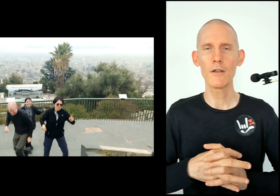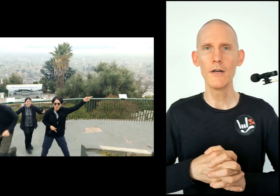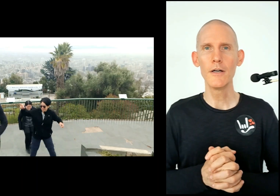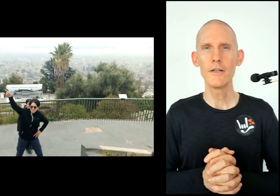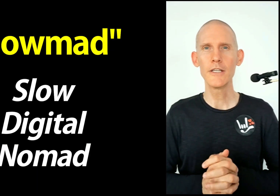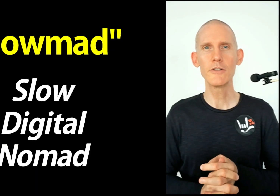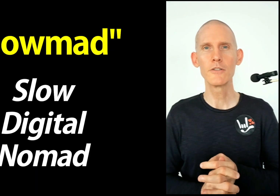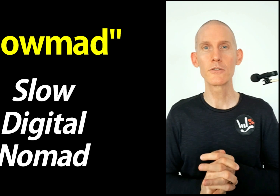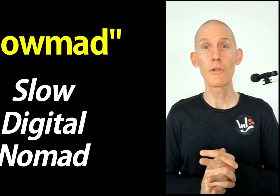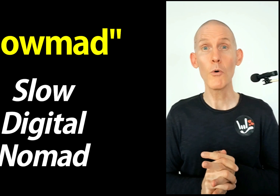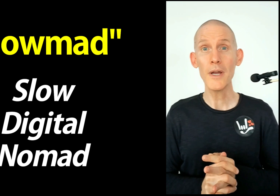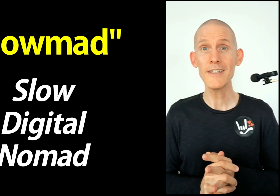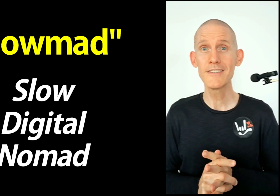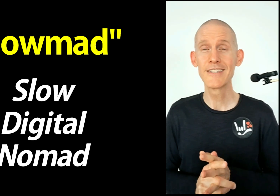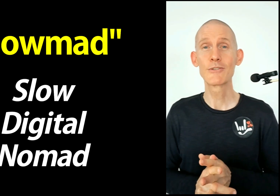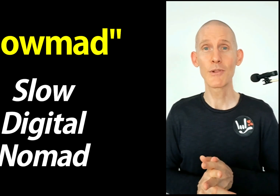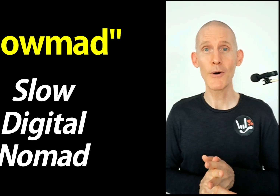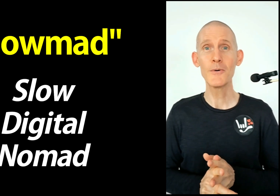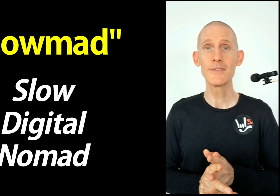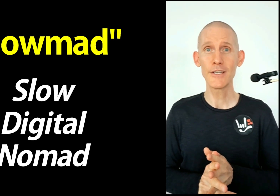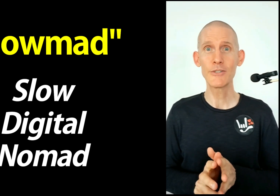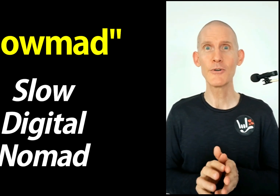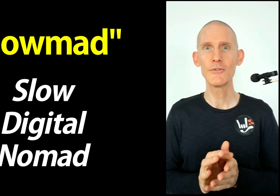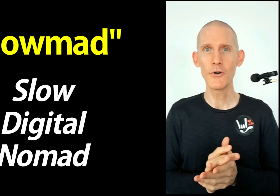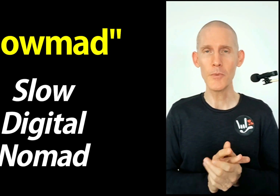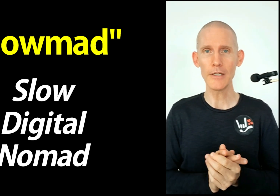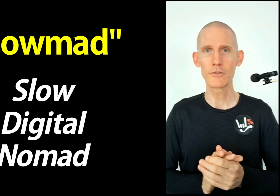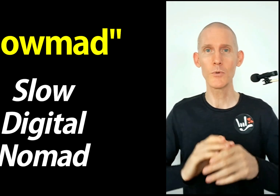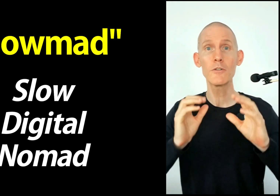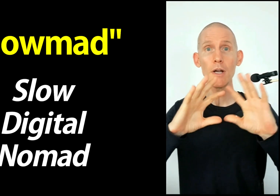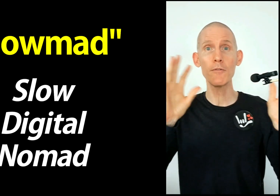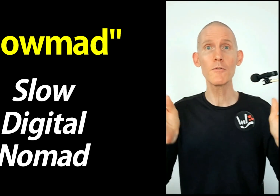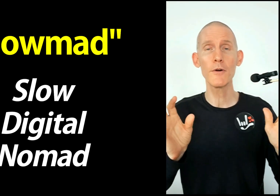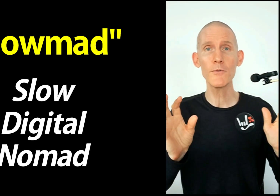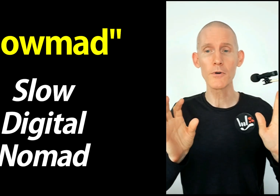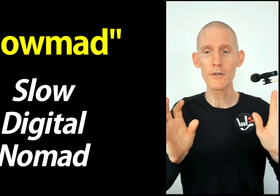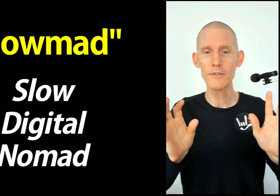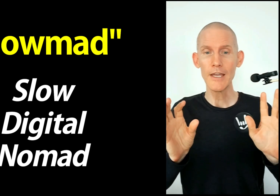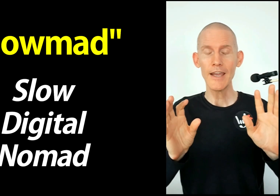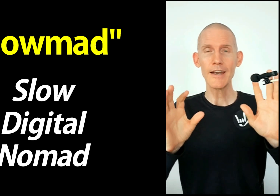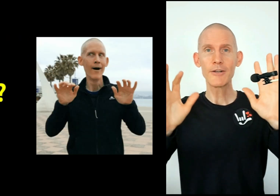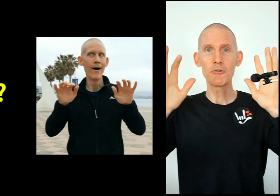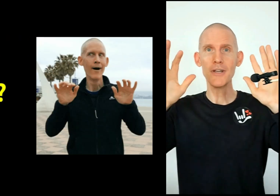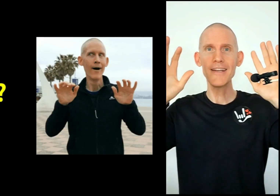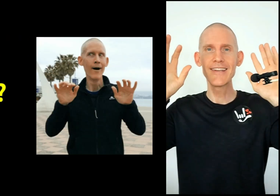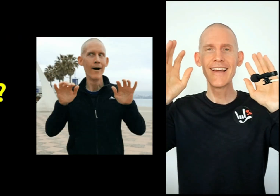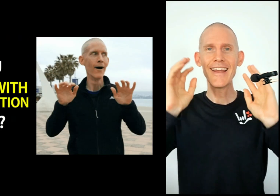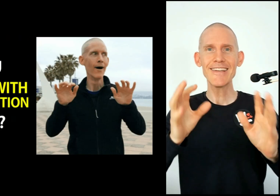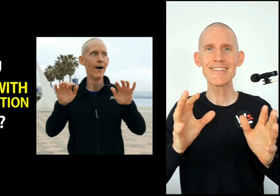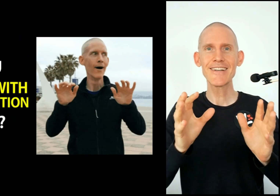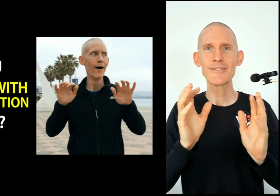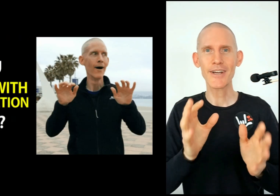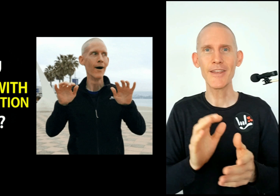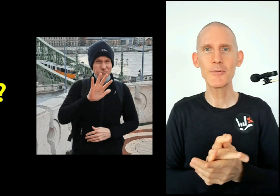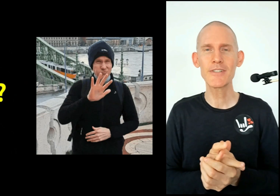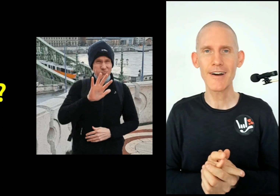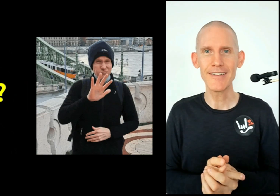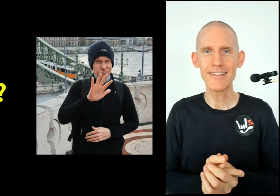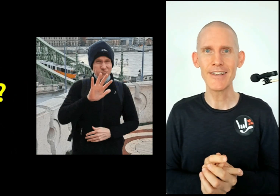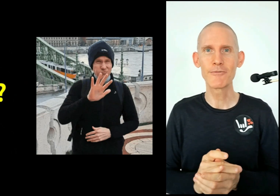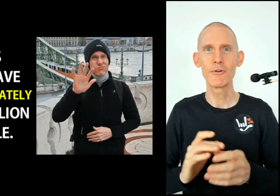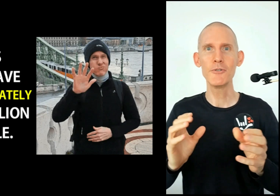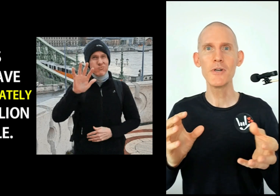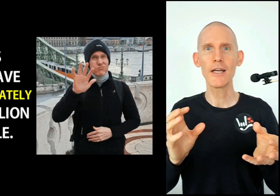what you call slomads, slow digital nomads. So we travel around the world, and I create ASL sign